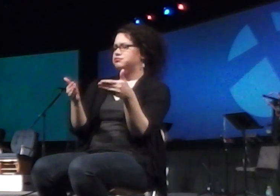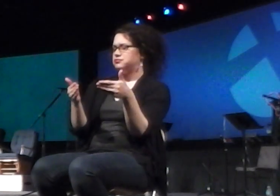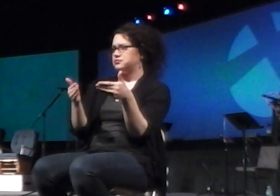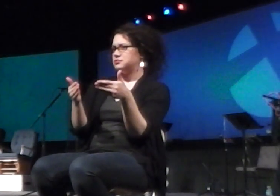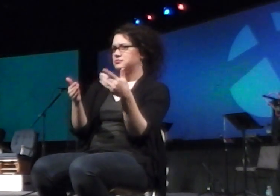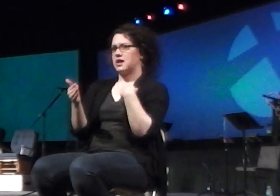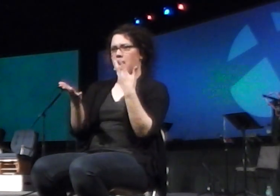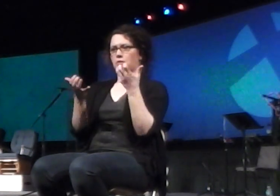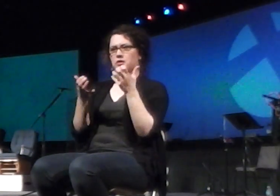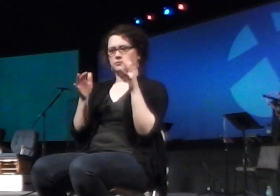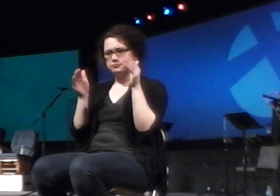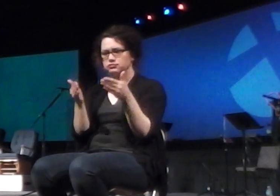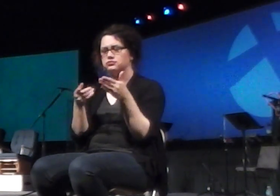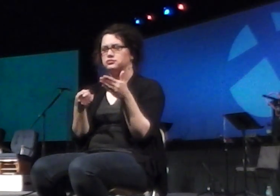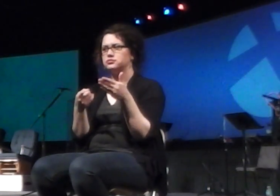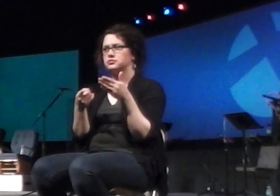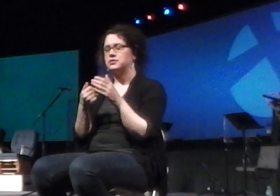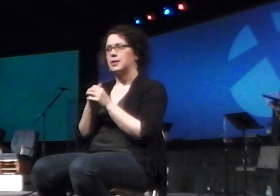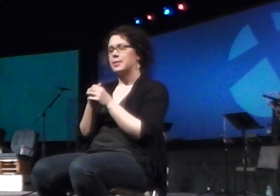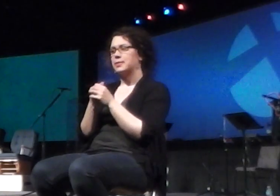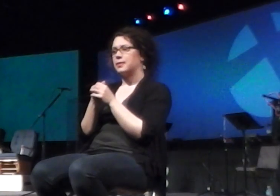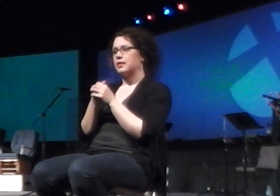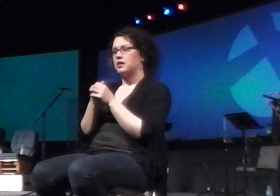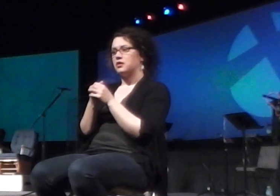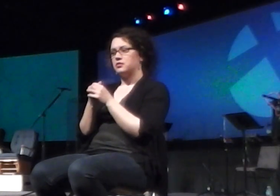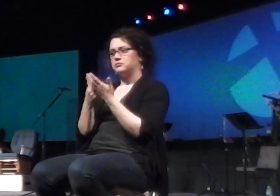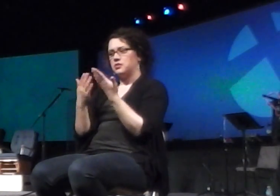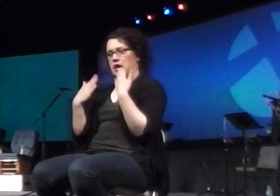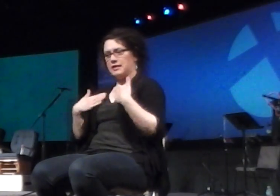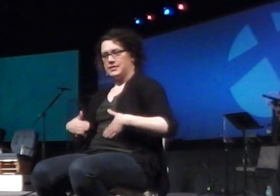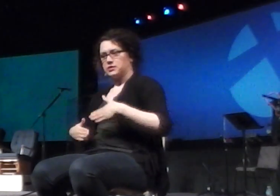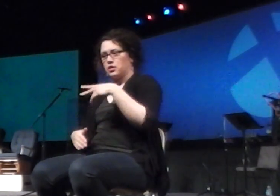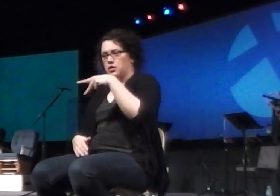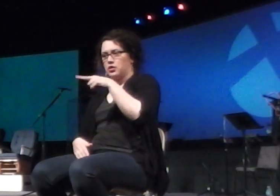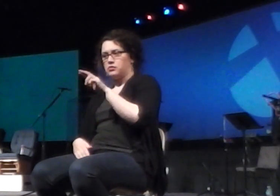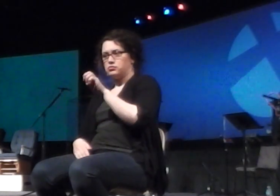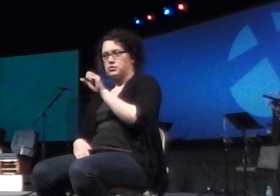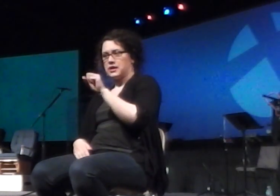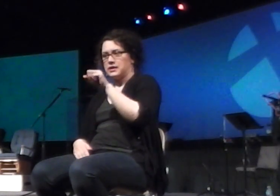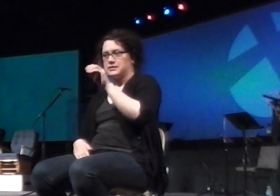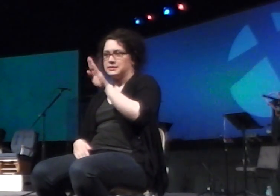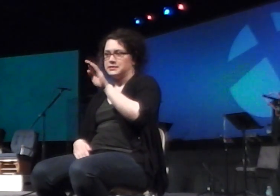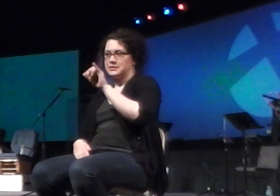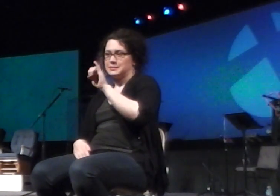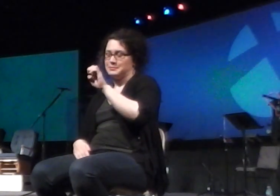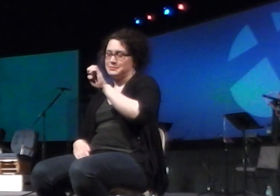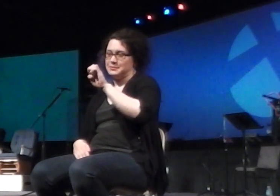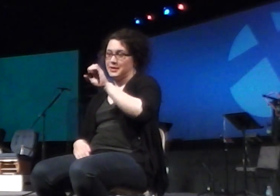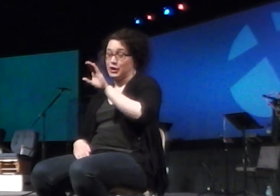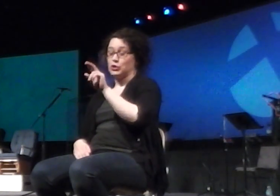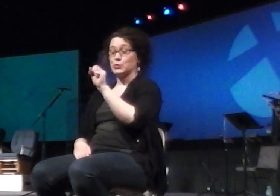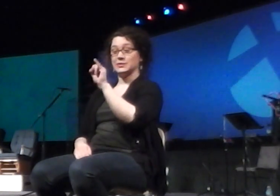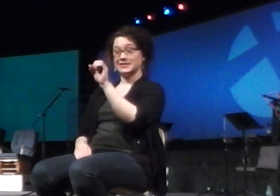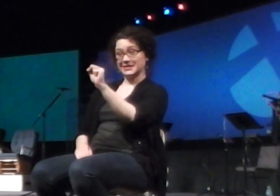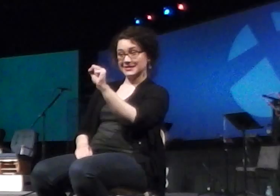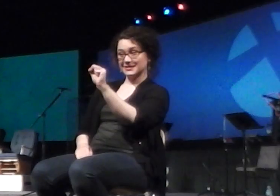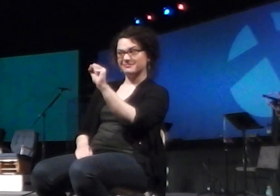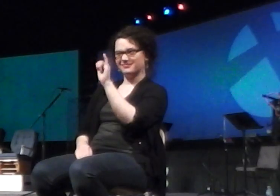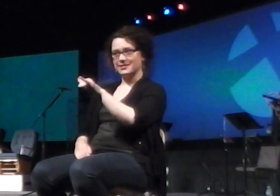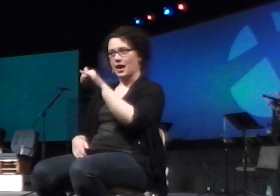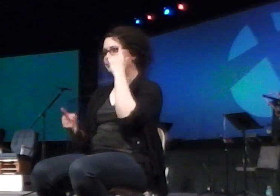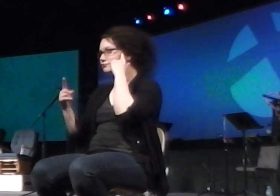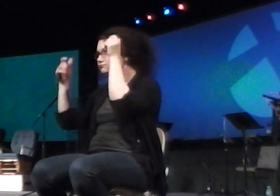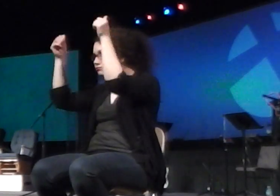to talk about. So we know physical presbycusis happens, right? Where we lose the higher part of our hearing. Is it possible